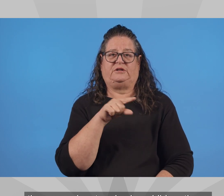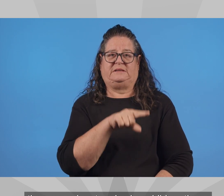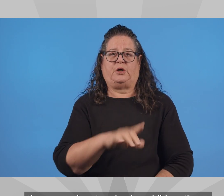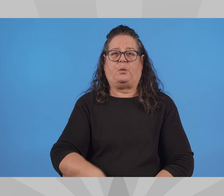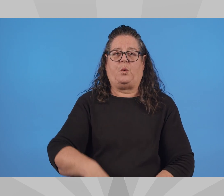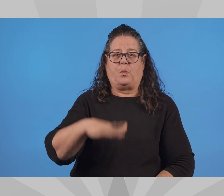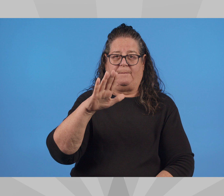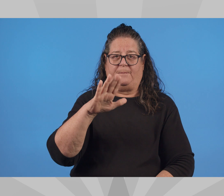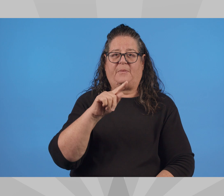there.